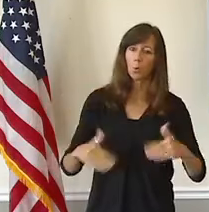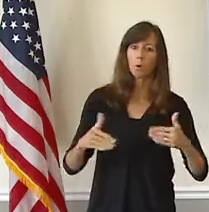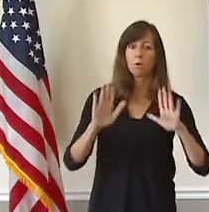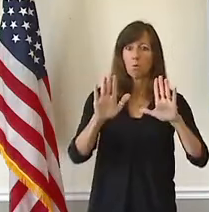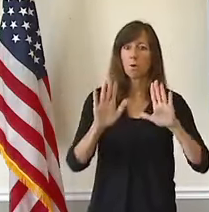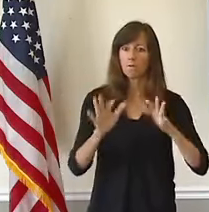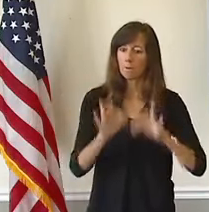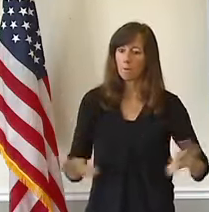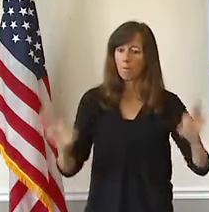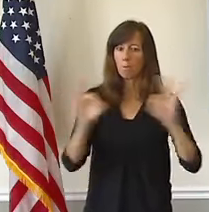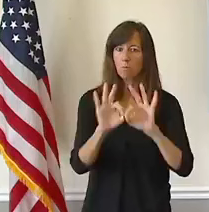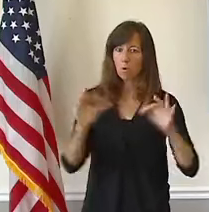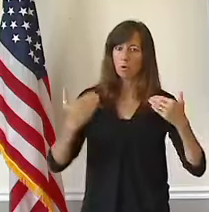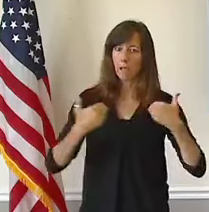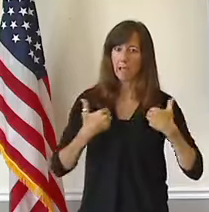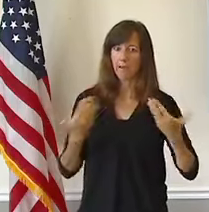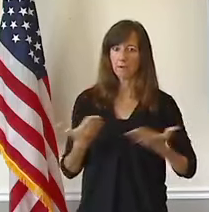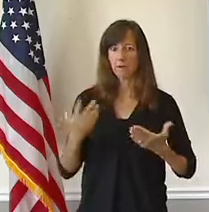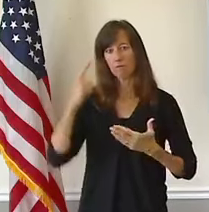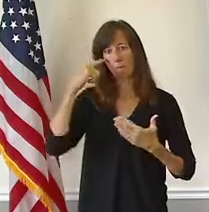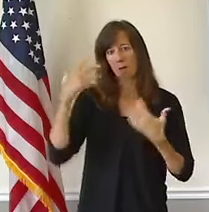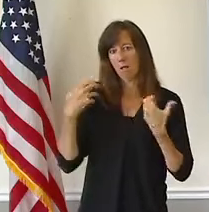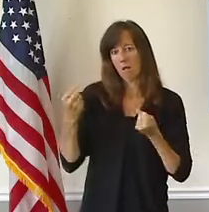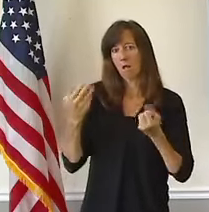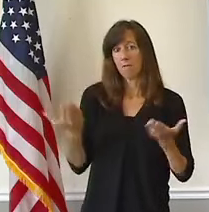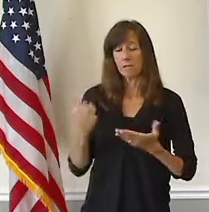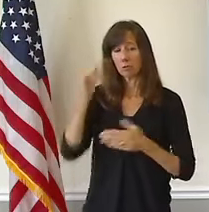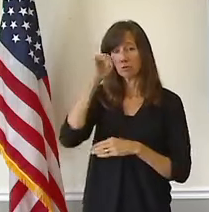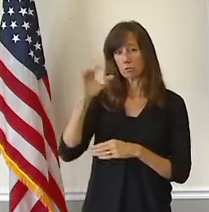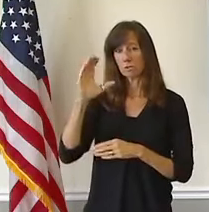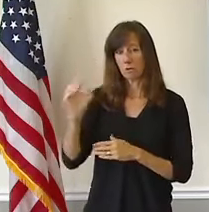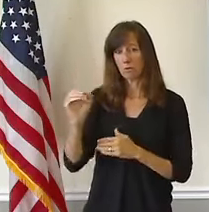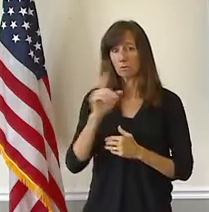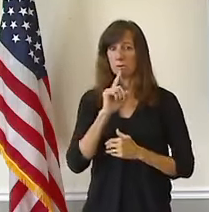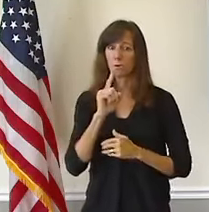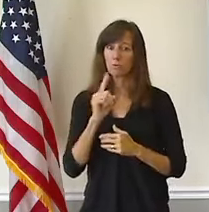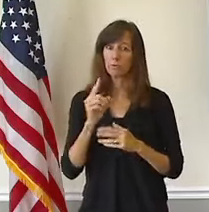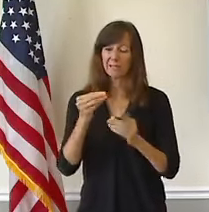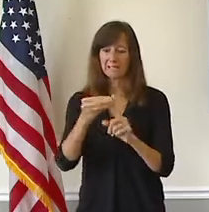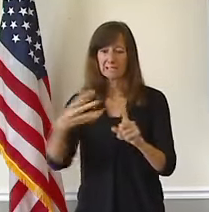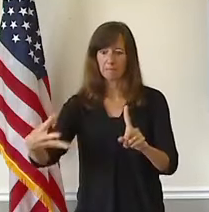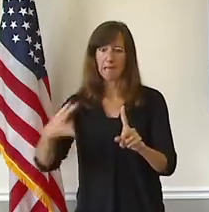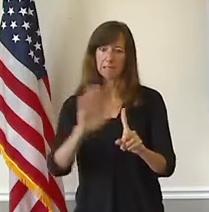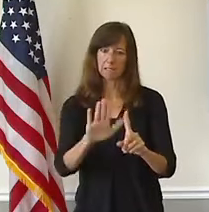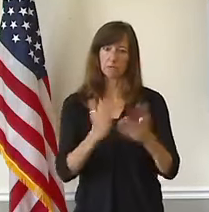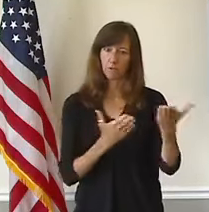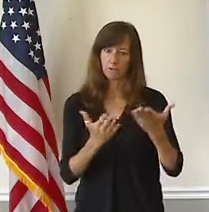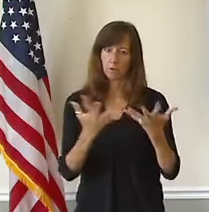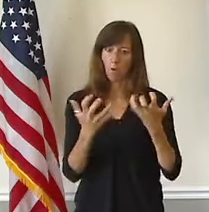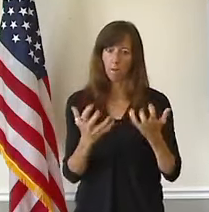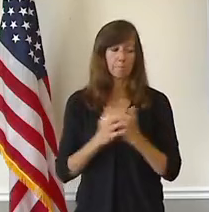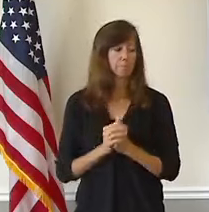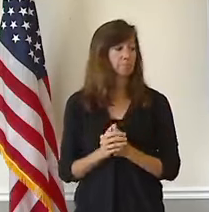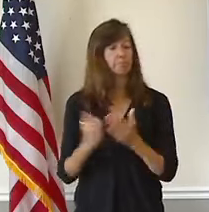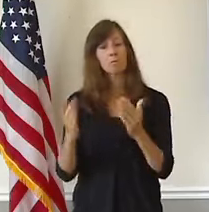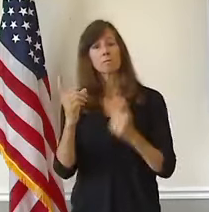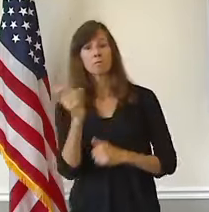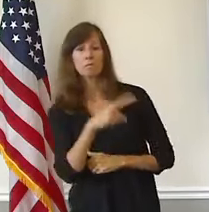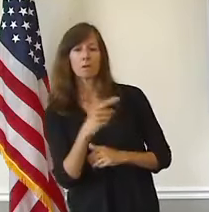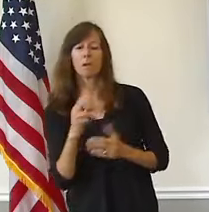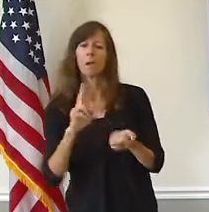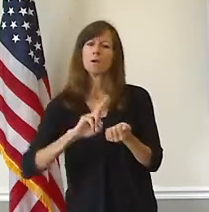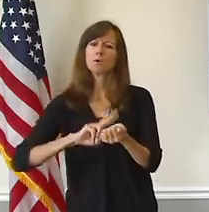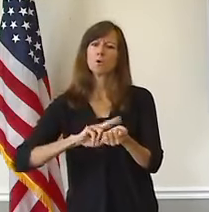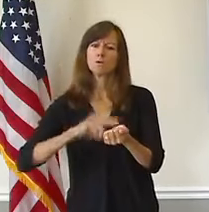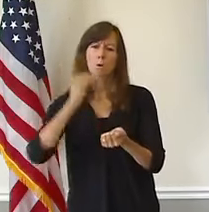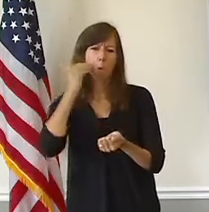wellness program here in the county, and we're working to continue to expand its reach. Any nursing homes in Dutchess with no COVID cases?